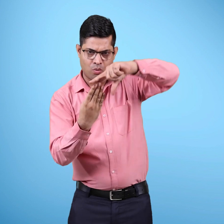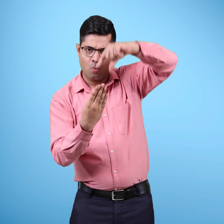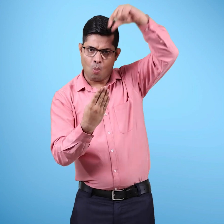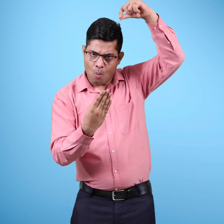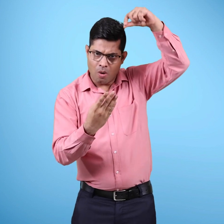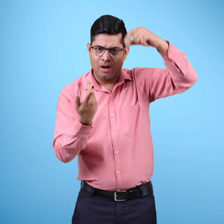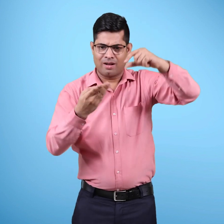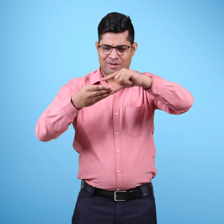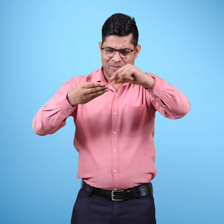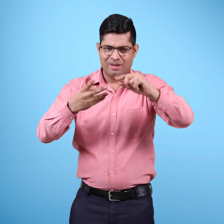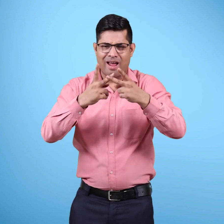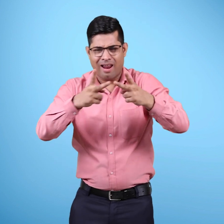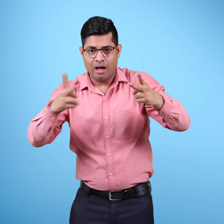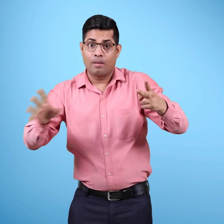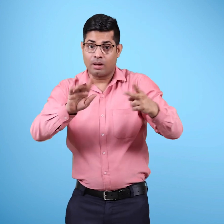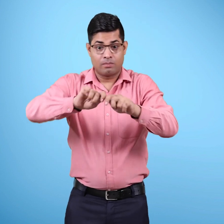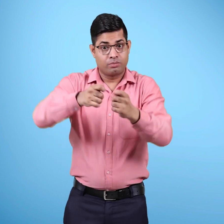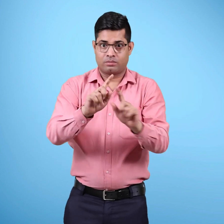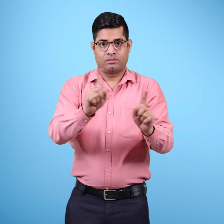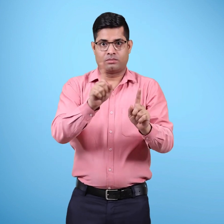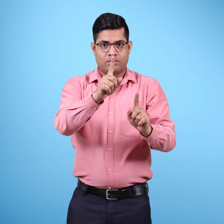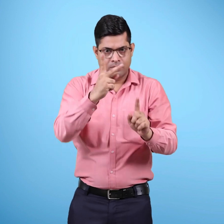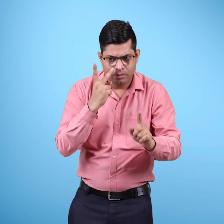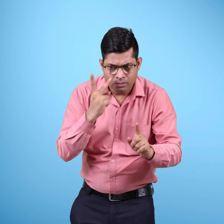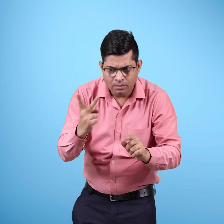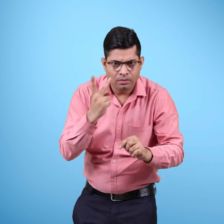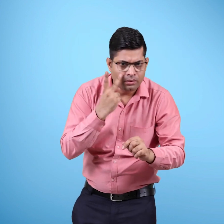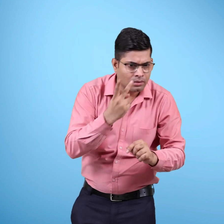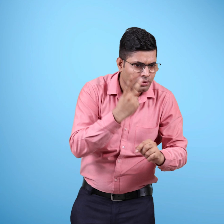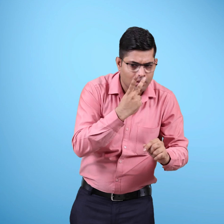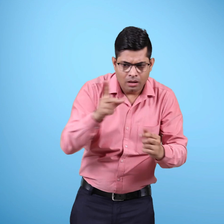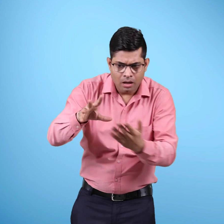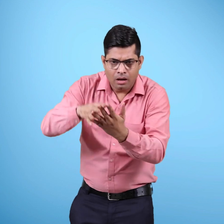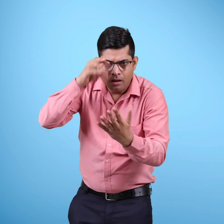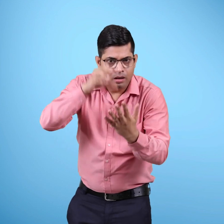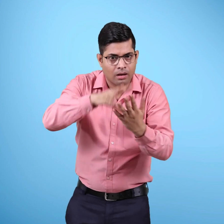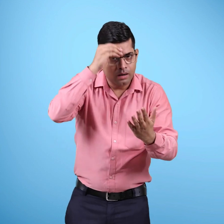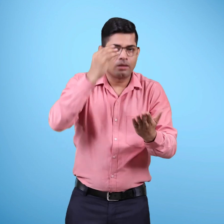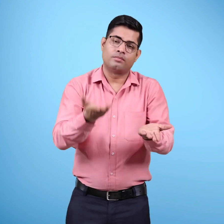Observe the venation in as many leaves as you can without removing them from the plant.